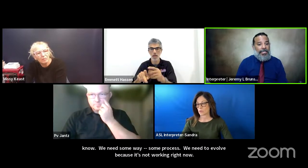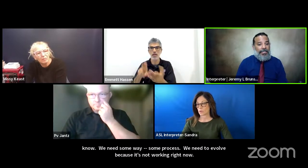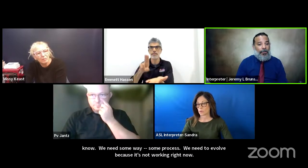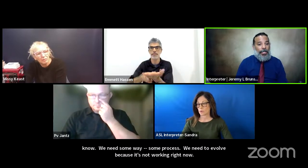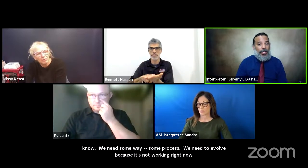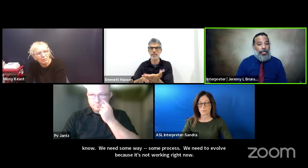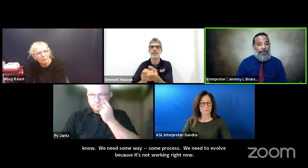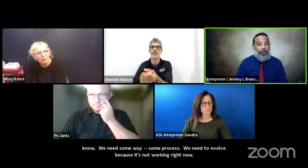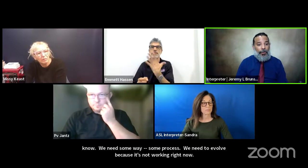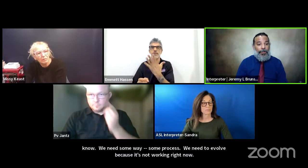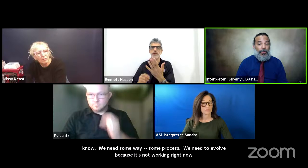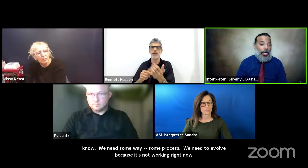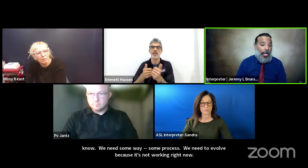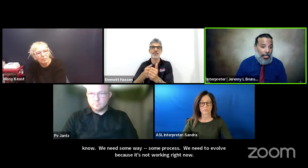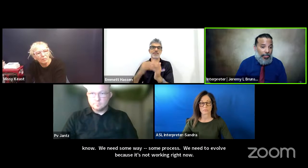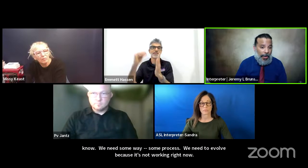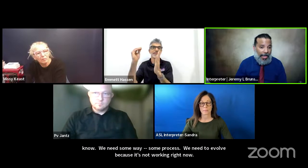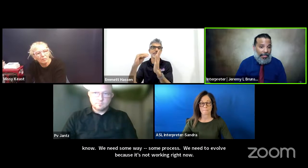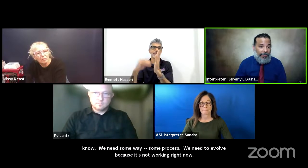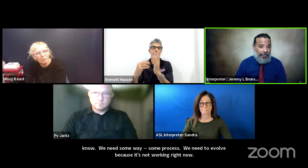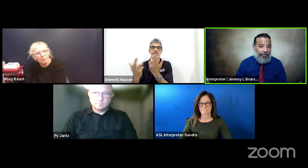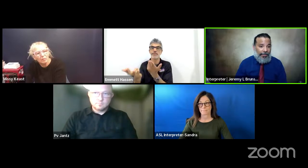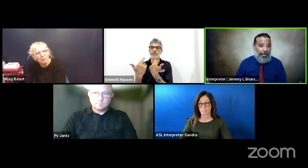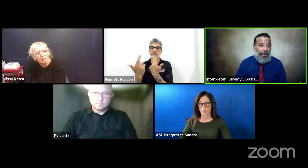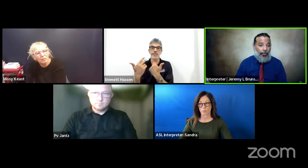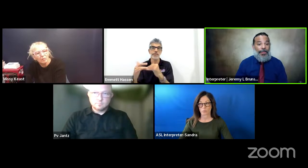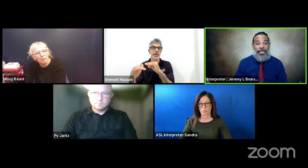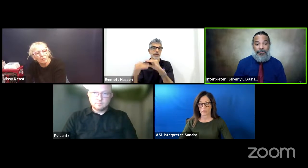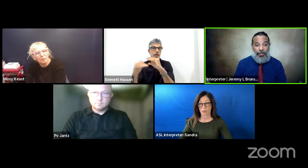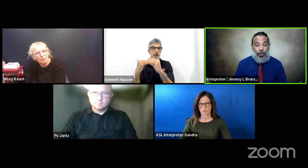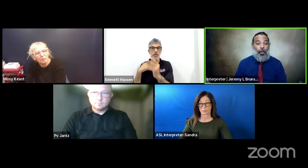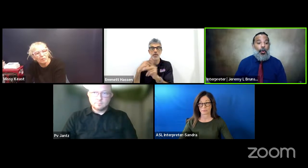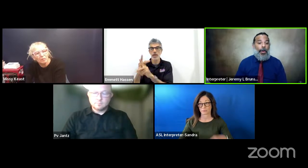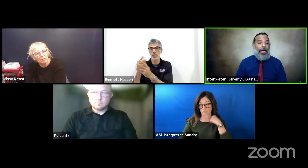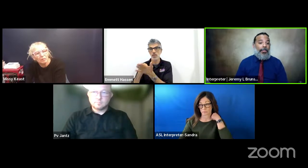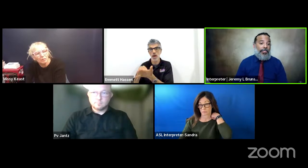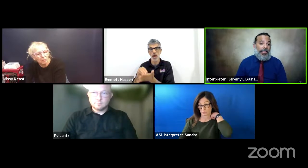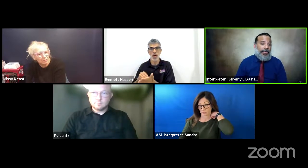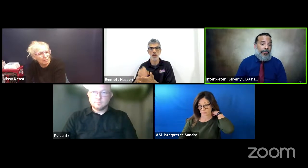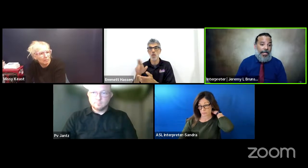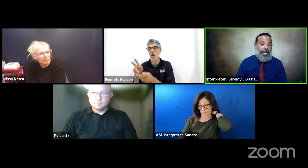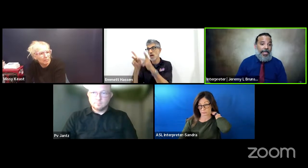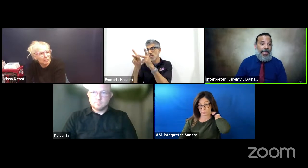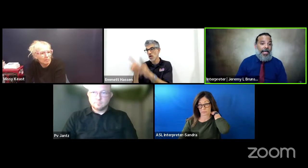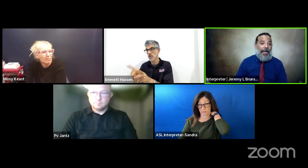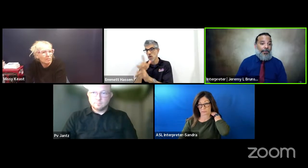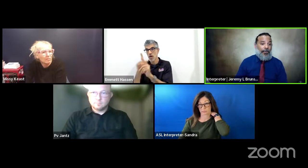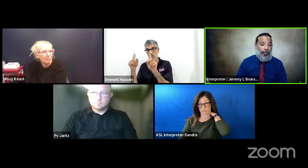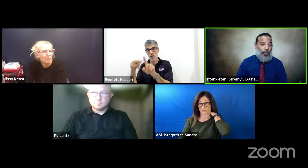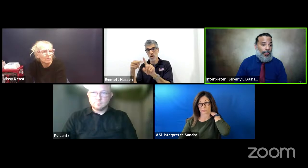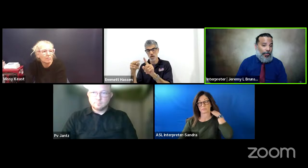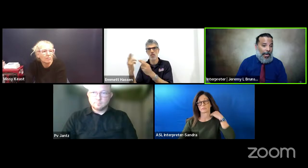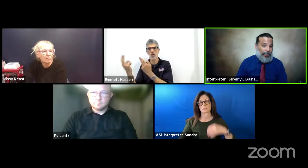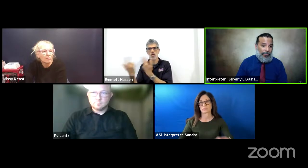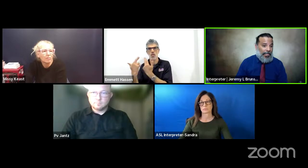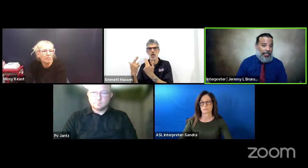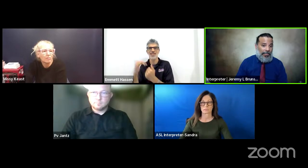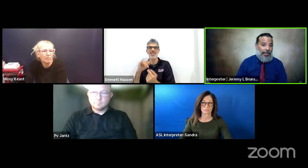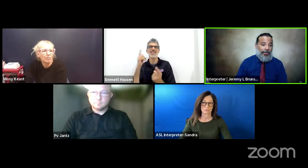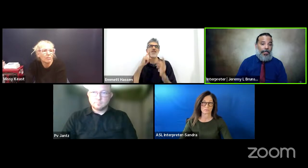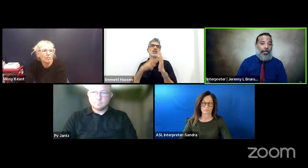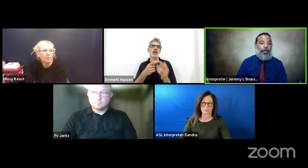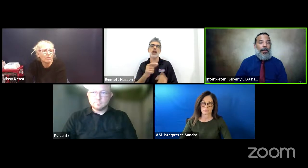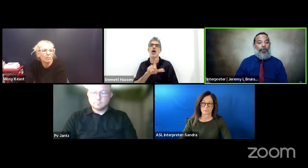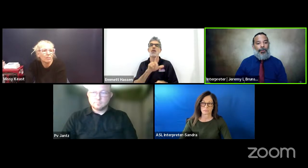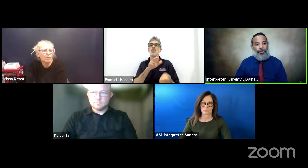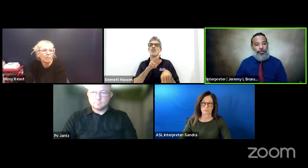One idea is that we could have an agreement or a contract with the individual where he or they have to report their hours with us,